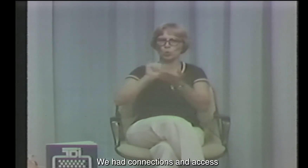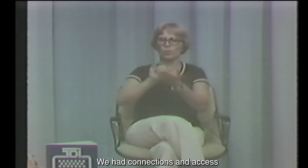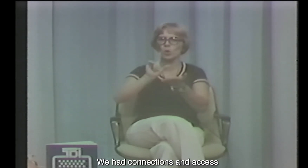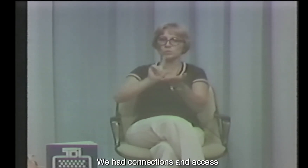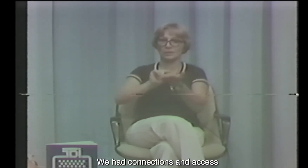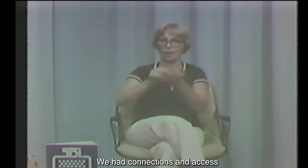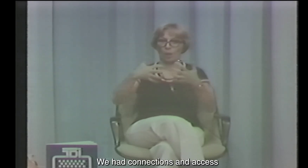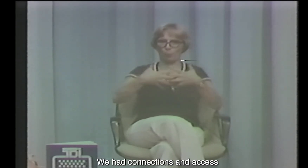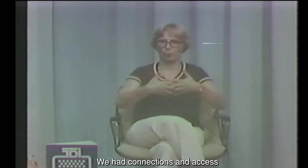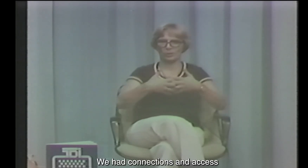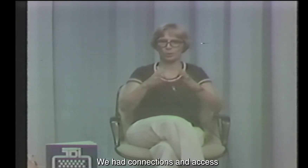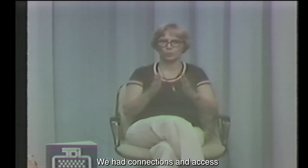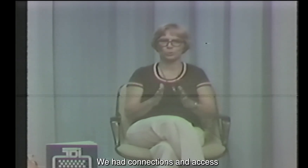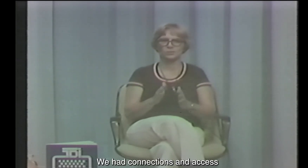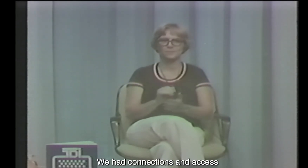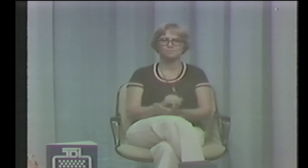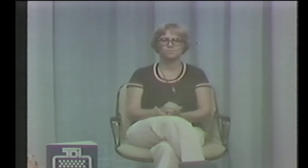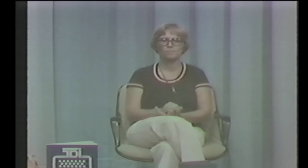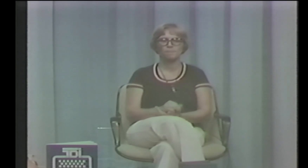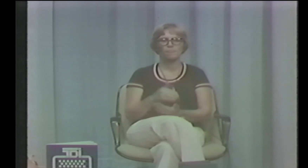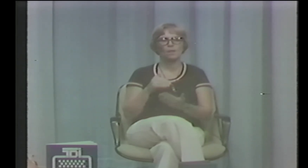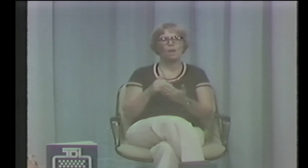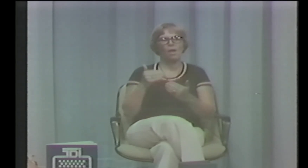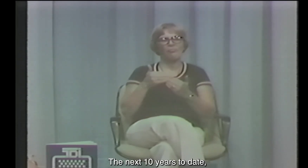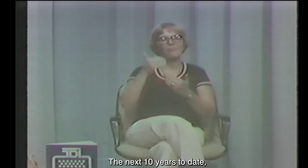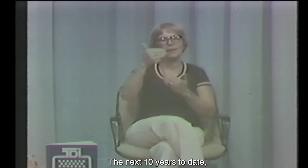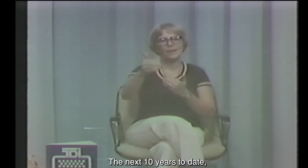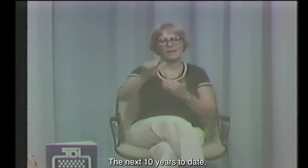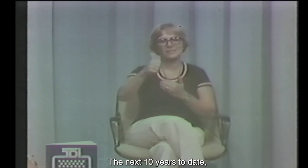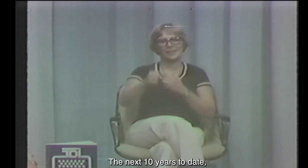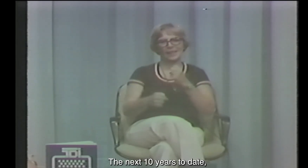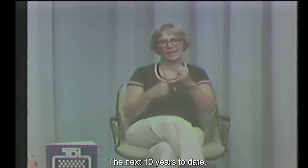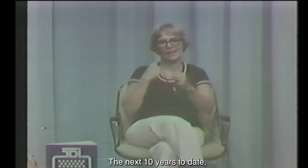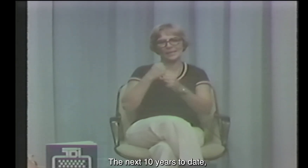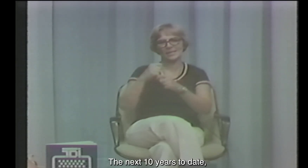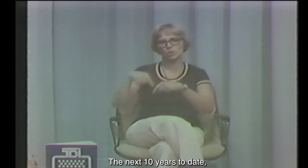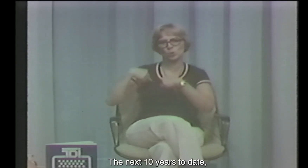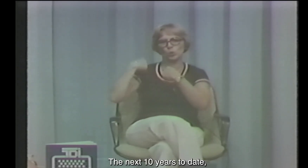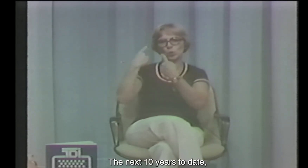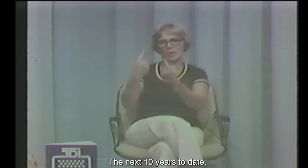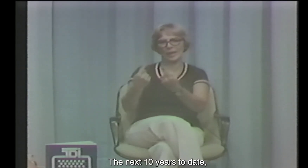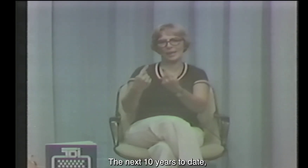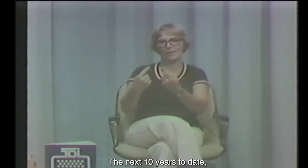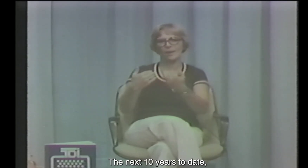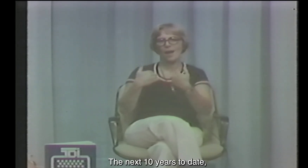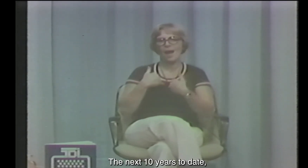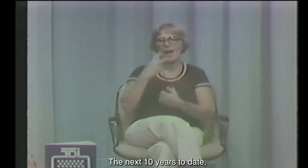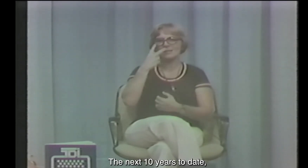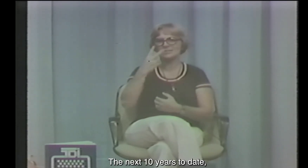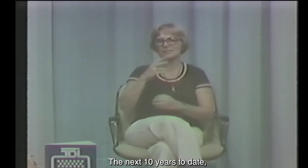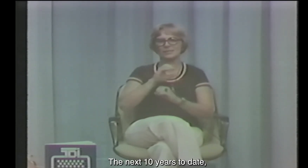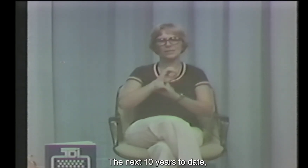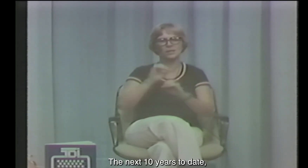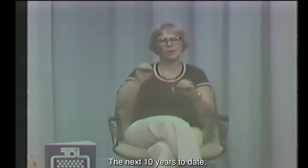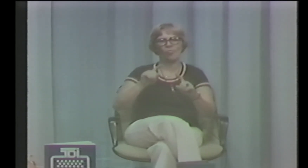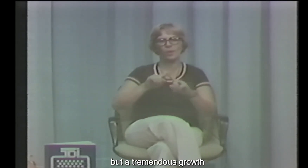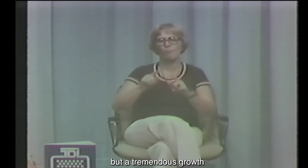those teleprinters. The next 10 years to date has seen nothing but